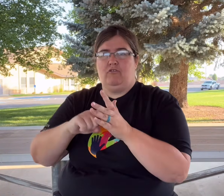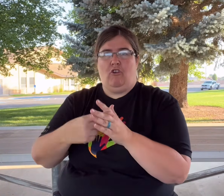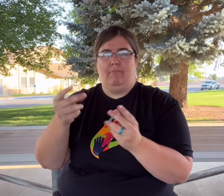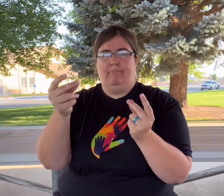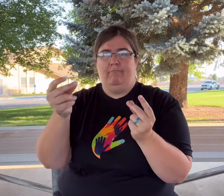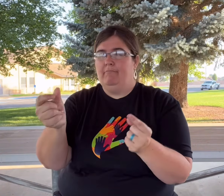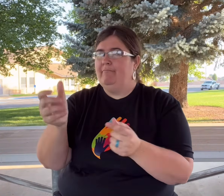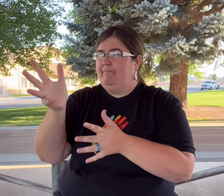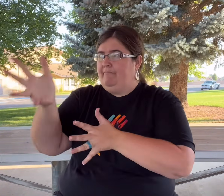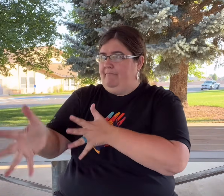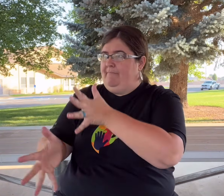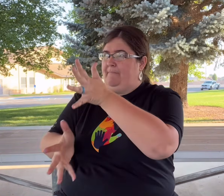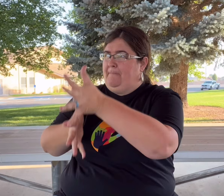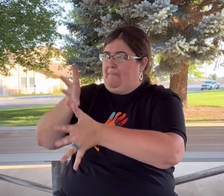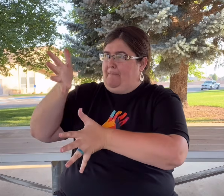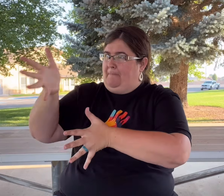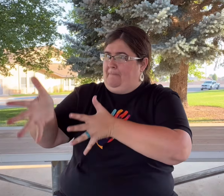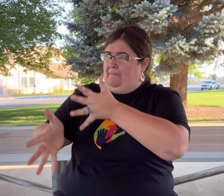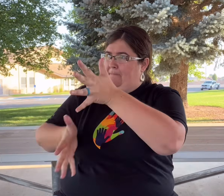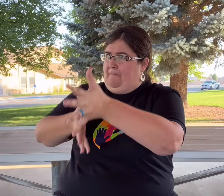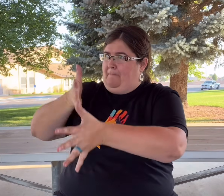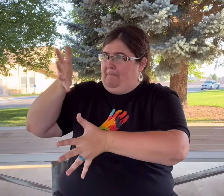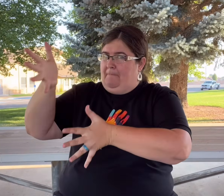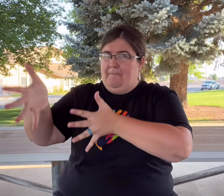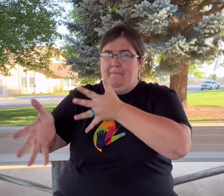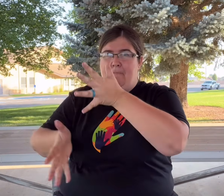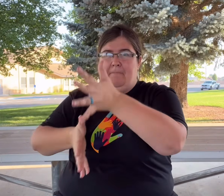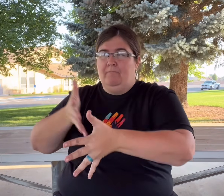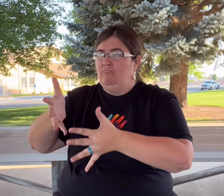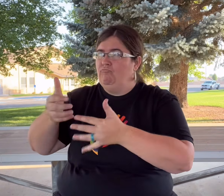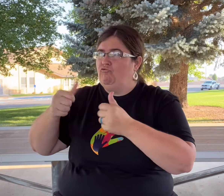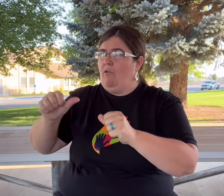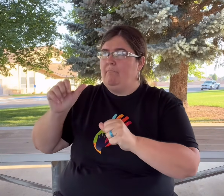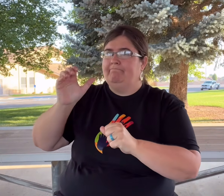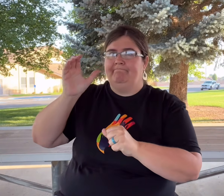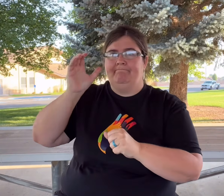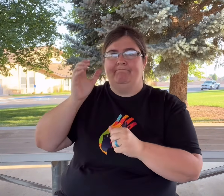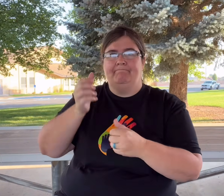meet, we immediately switch into gesturing or making up signs to try and convey concepts.